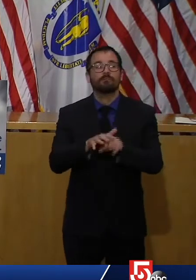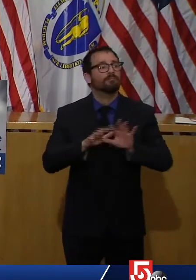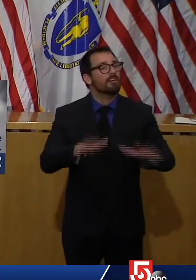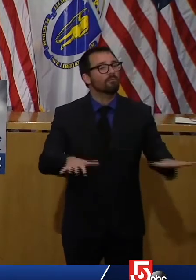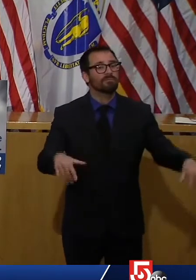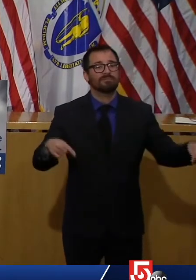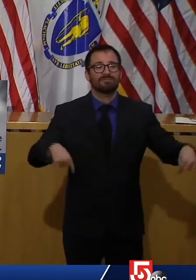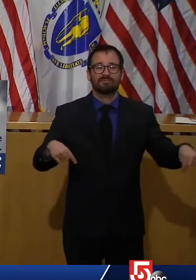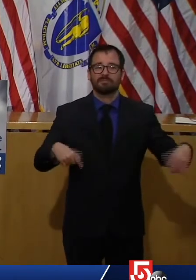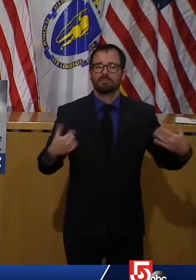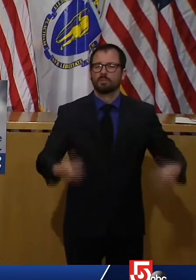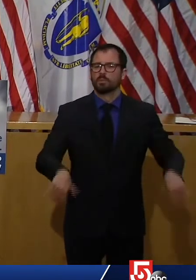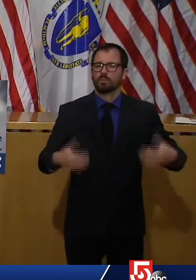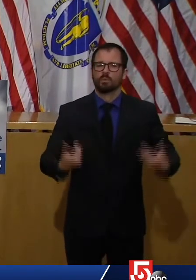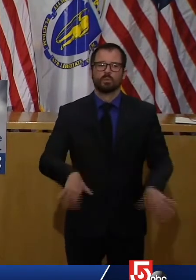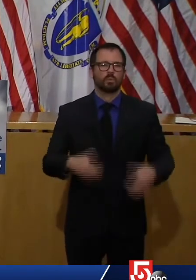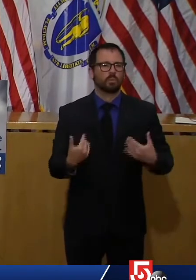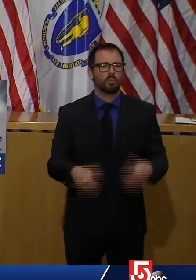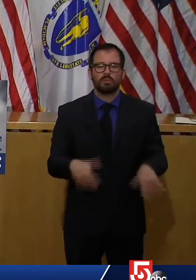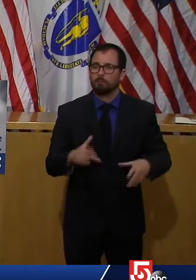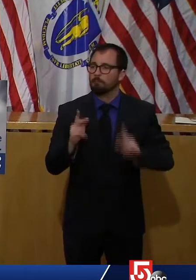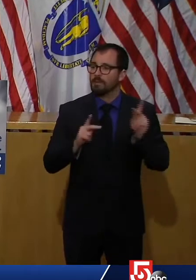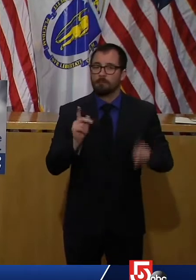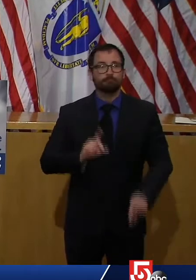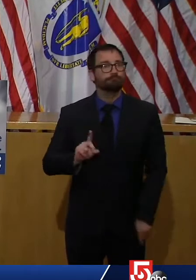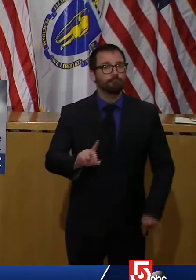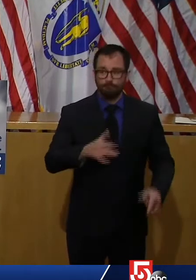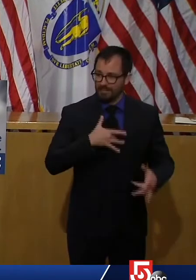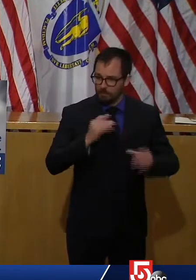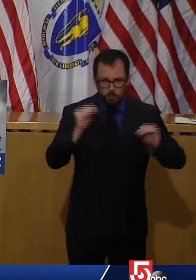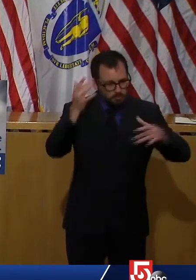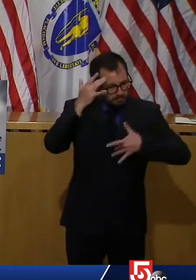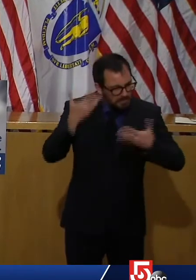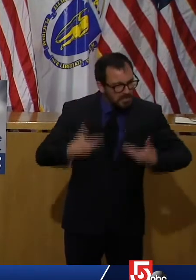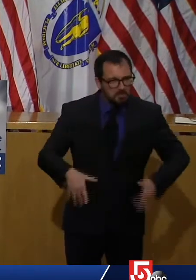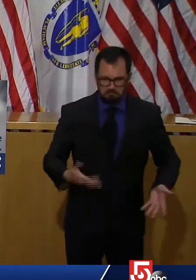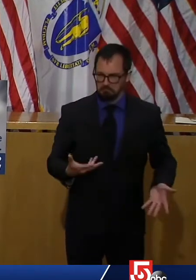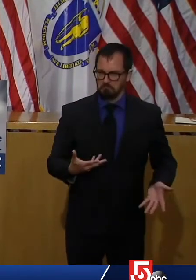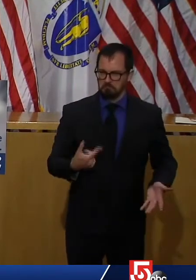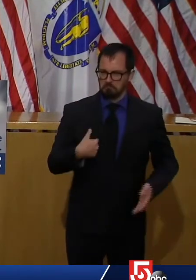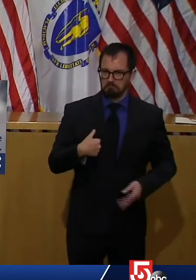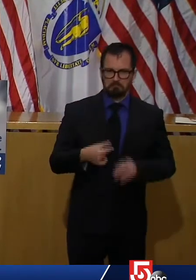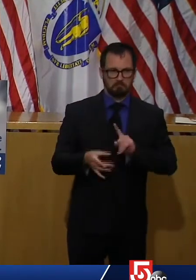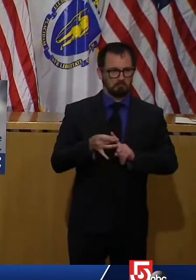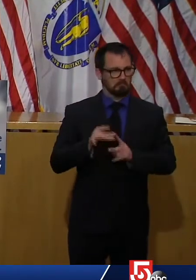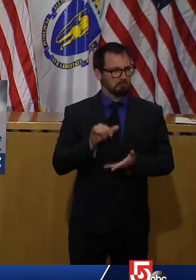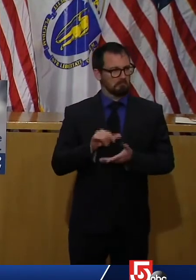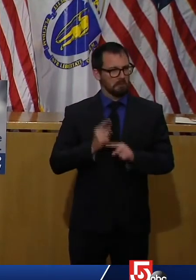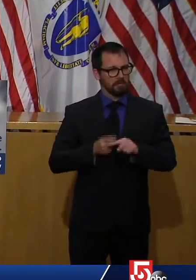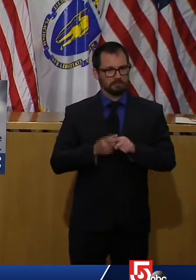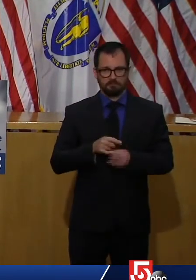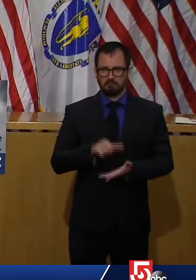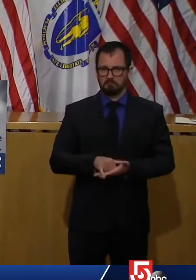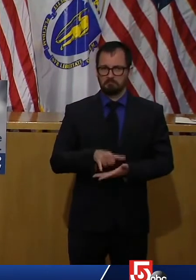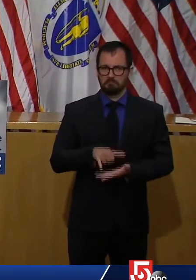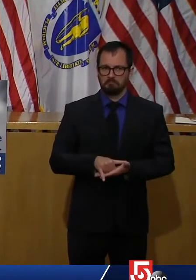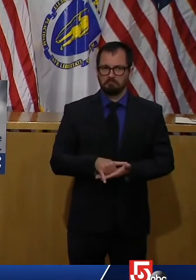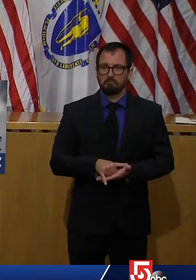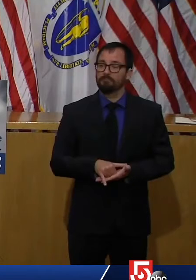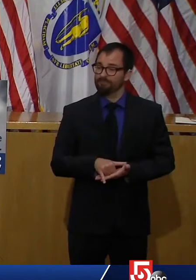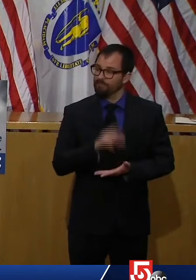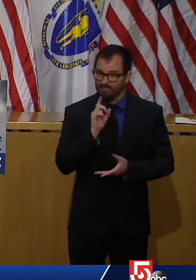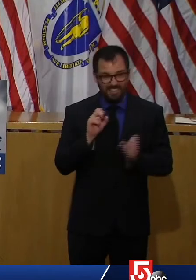not going to show symptoms, but that doesn't mean they're not a carrier, and it doesn't mean they can't infect other people. They